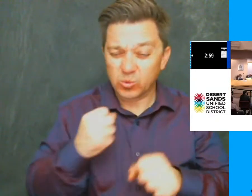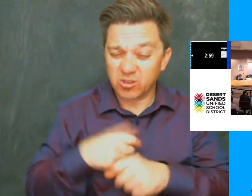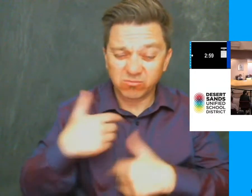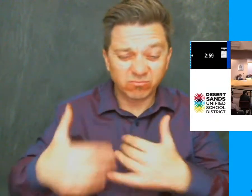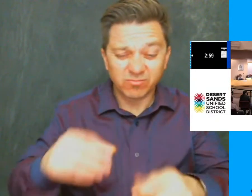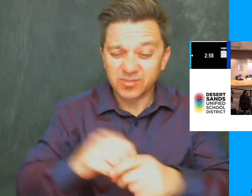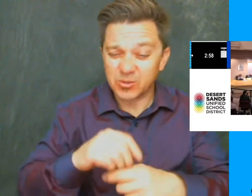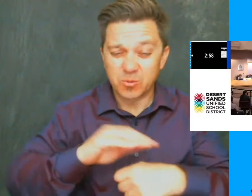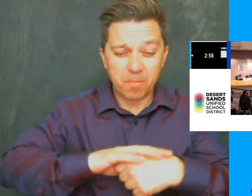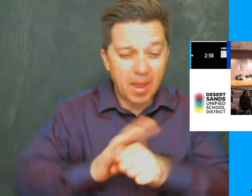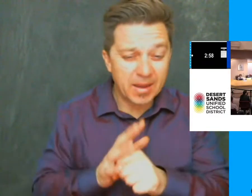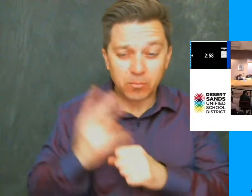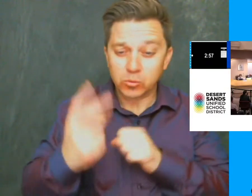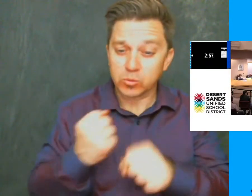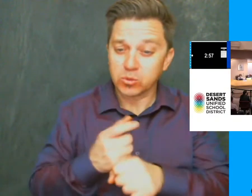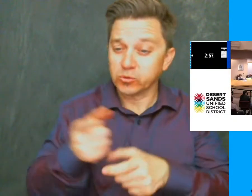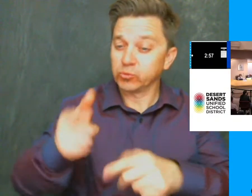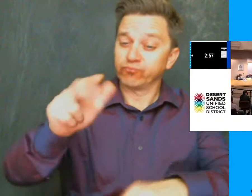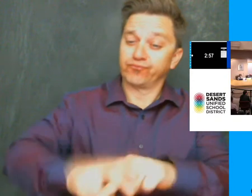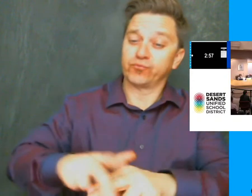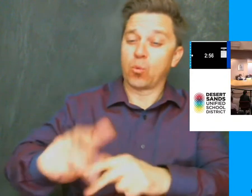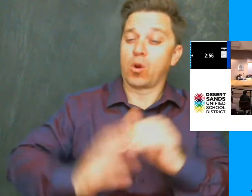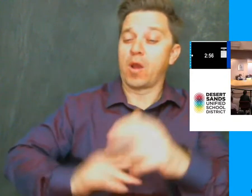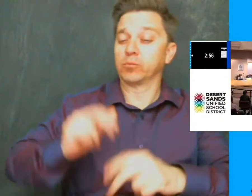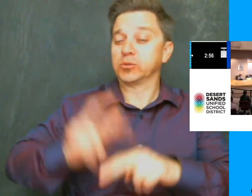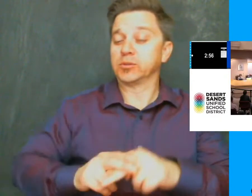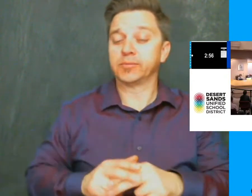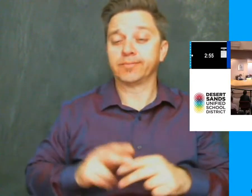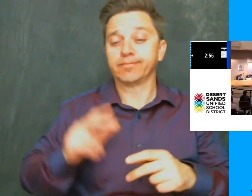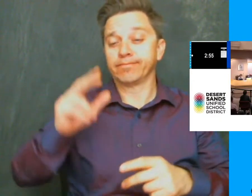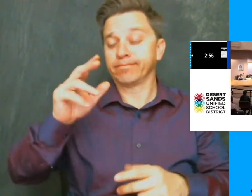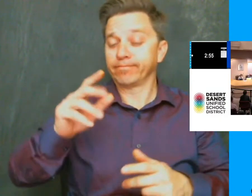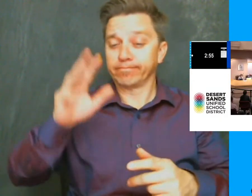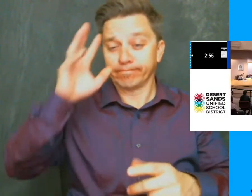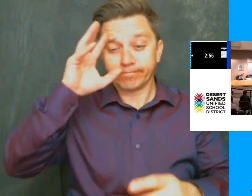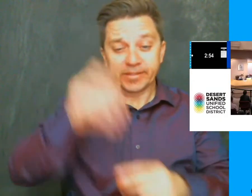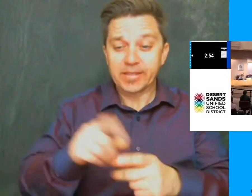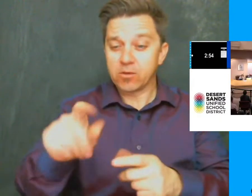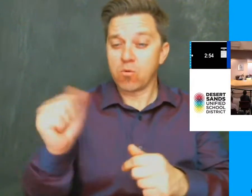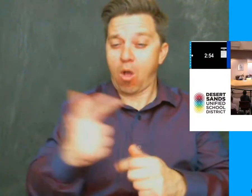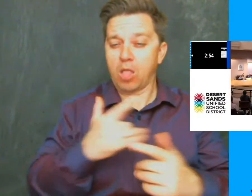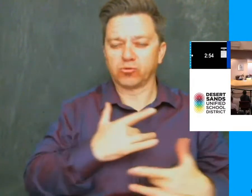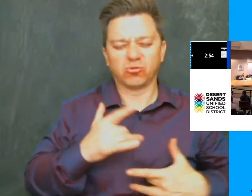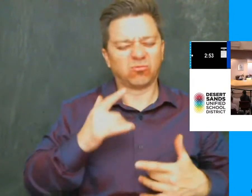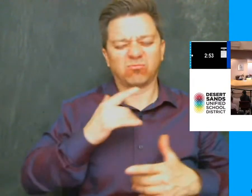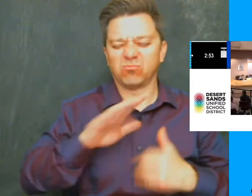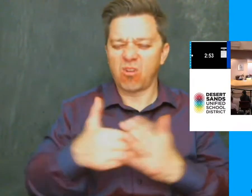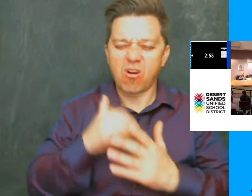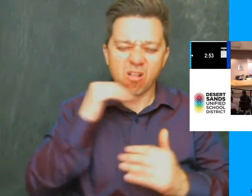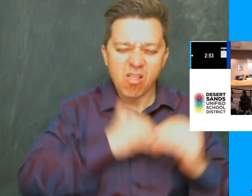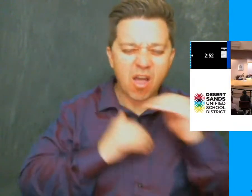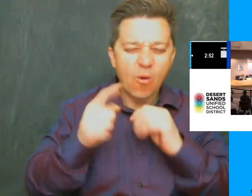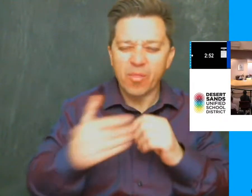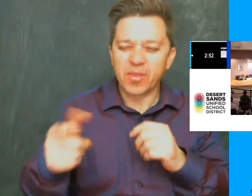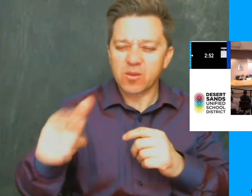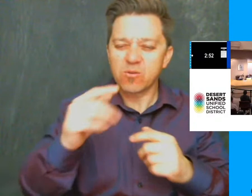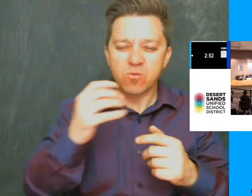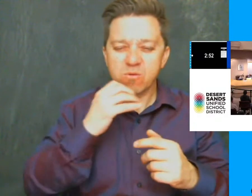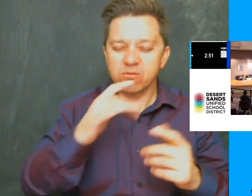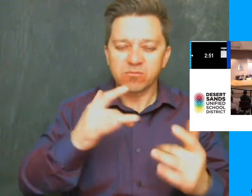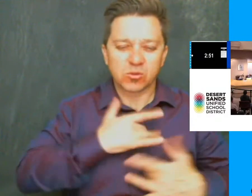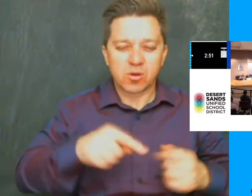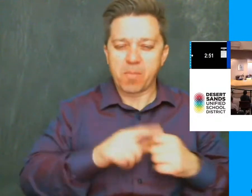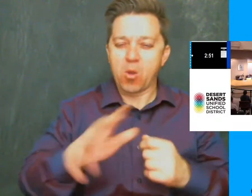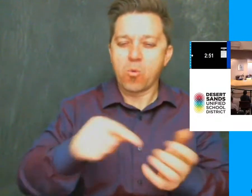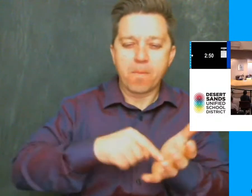pandemic, 2 years you sit on your comfortable seats and pretend you're so concerned it's all lies. The only thing you care about is your paycheck.